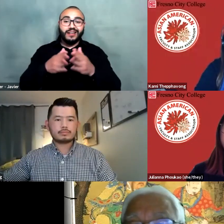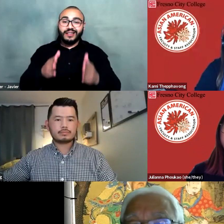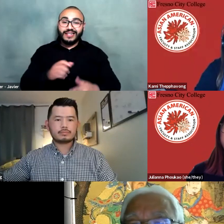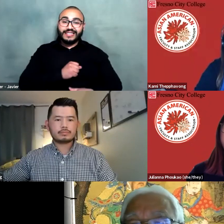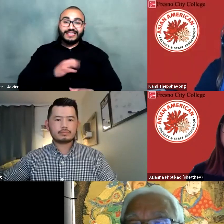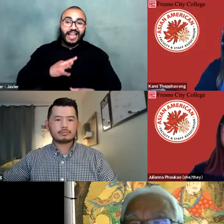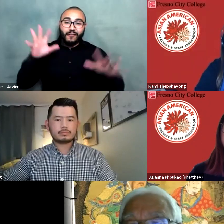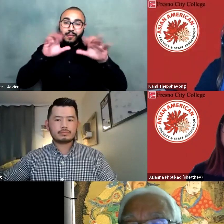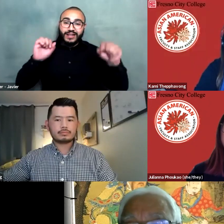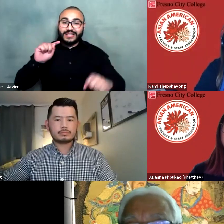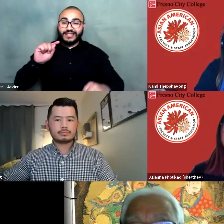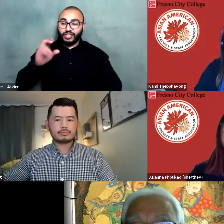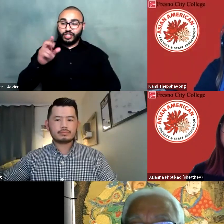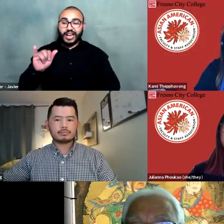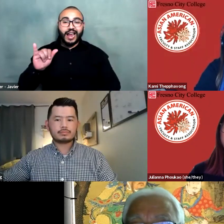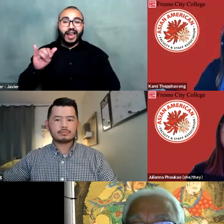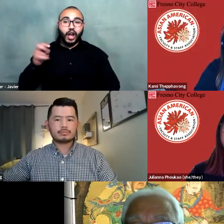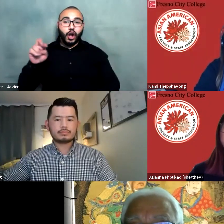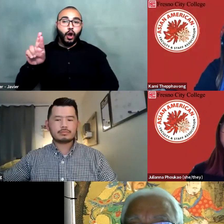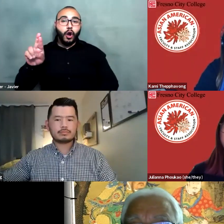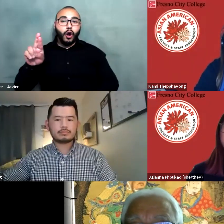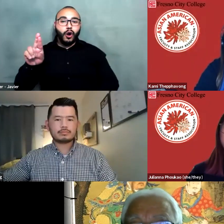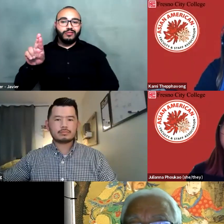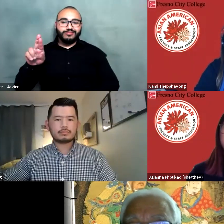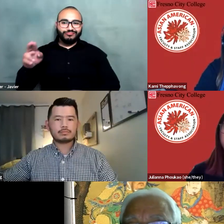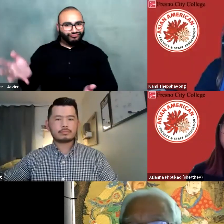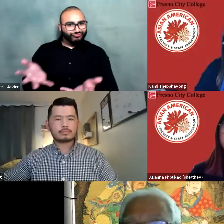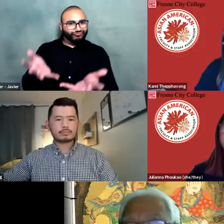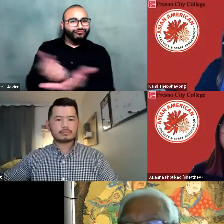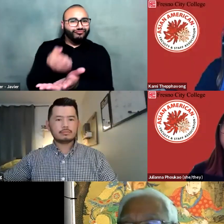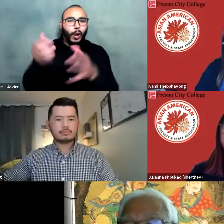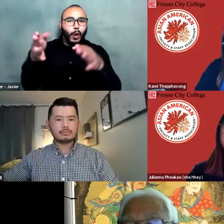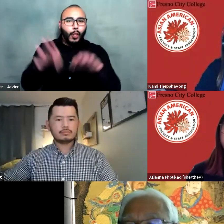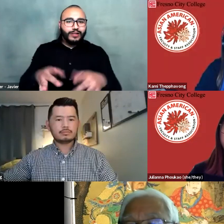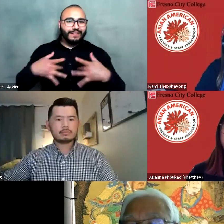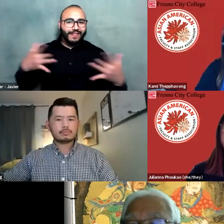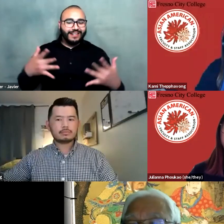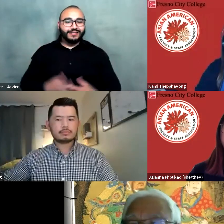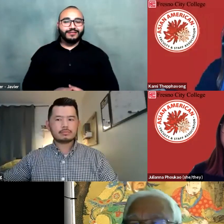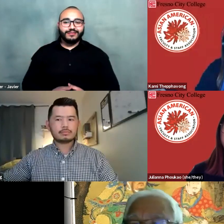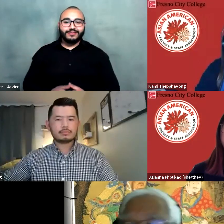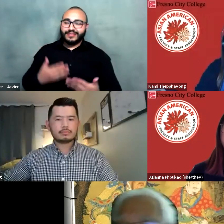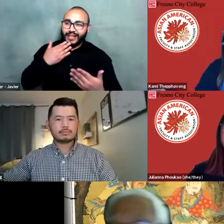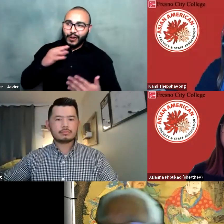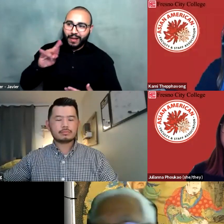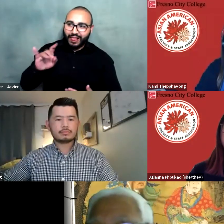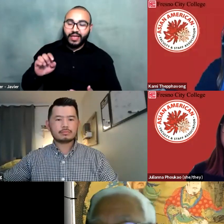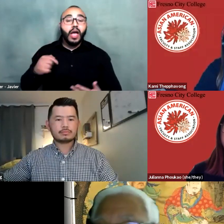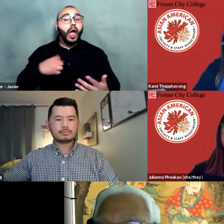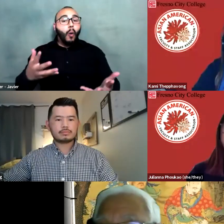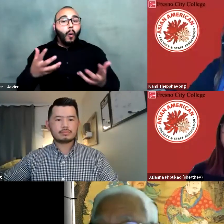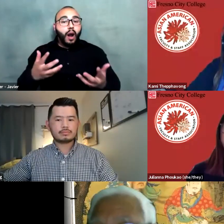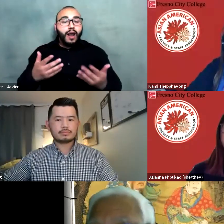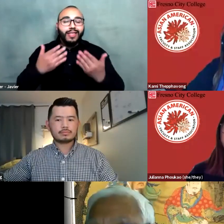Her, the time to close out our event this evening. Thank you, Miley. I just want to